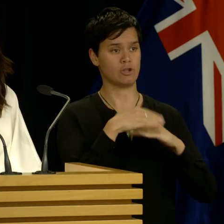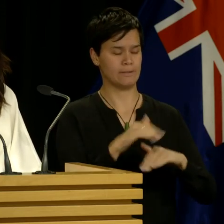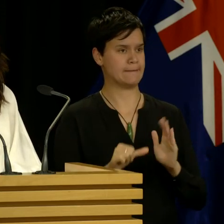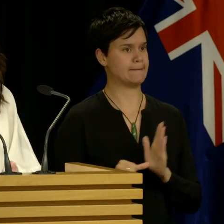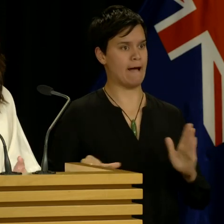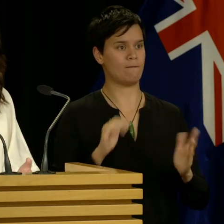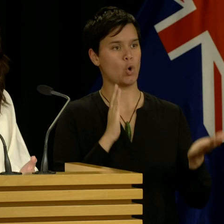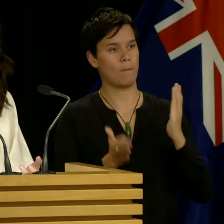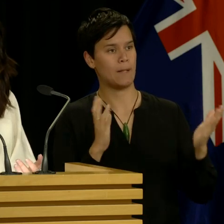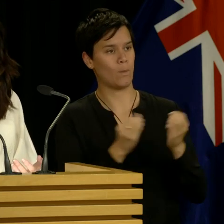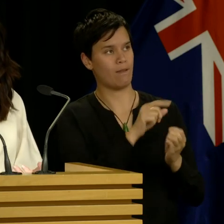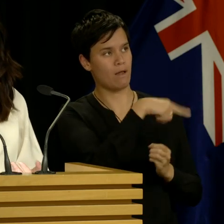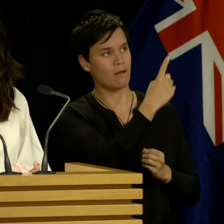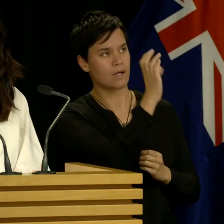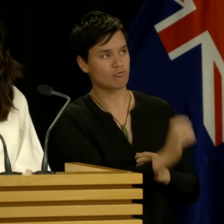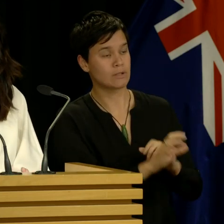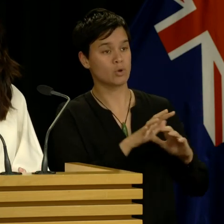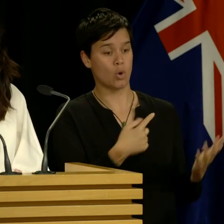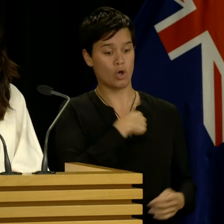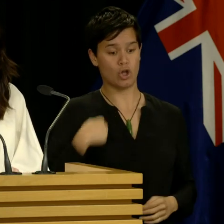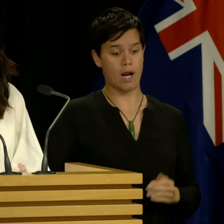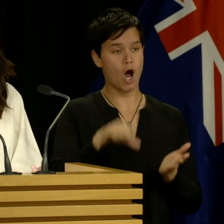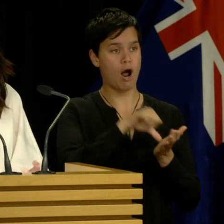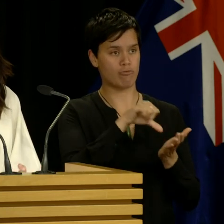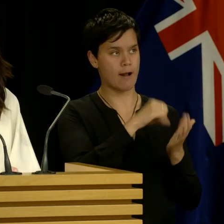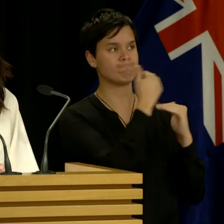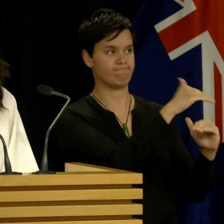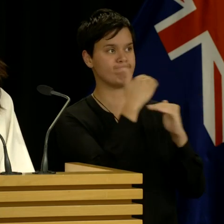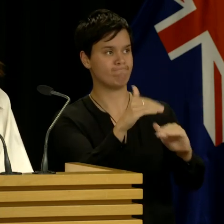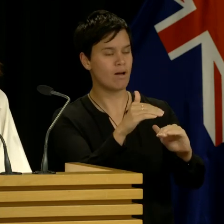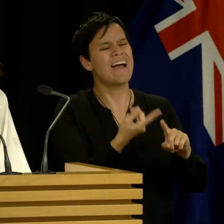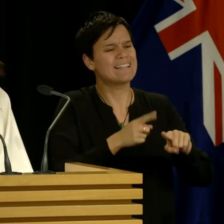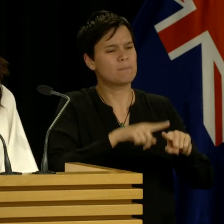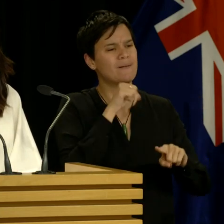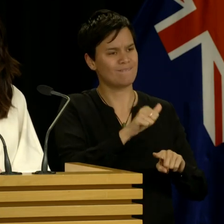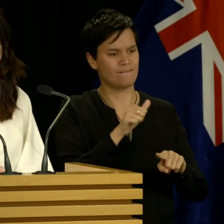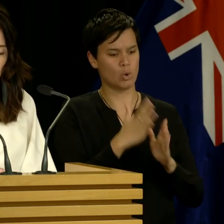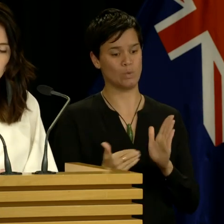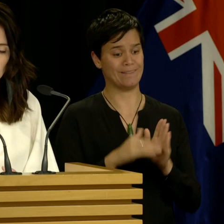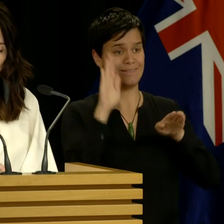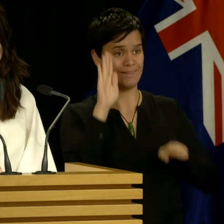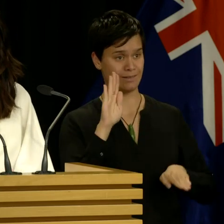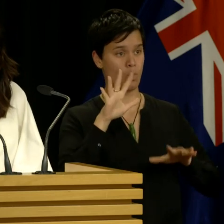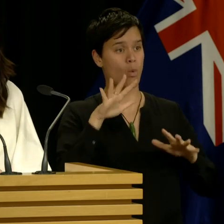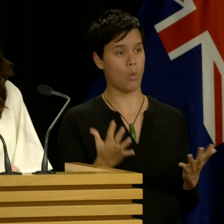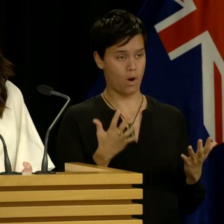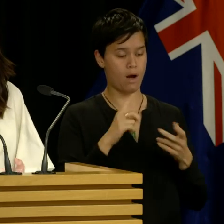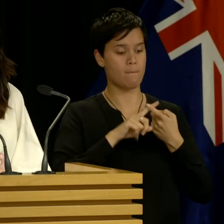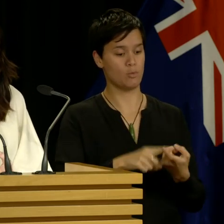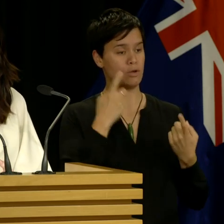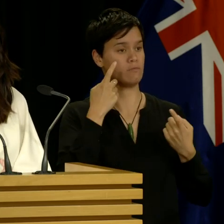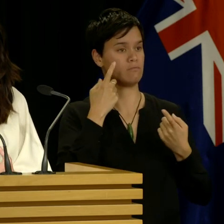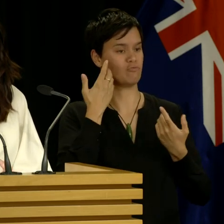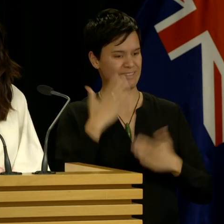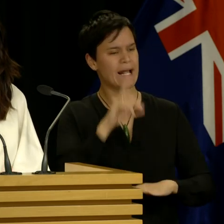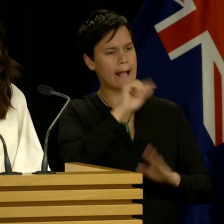travel restrictions from those from China and Iran, except for citizens and permanent residents who must self-isolate, and